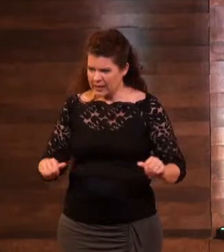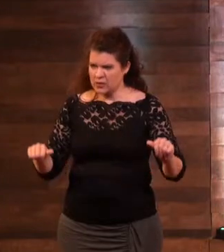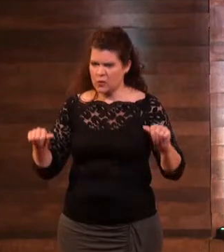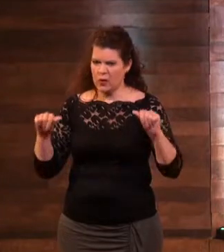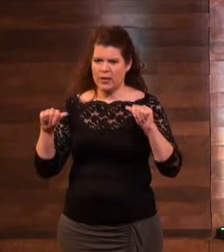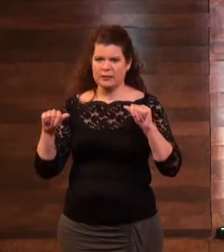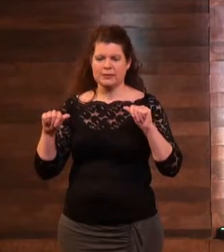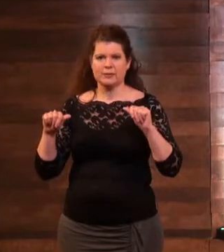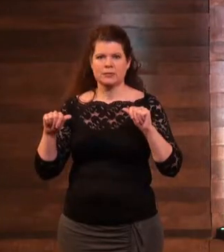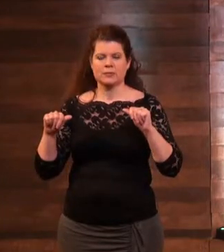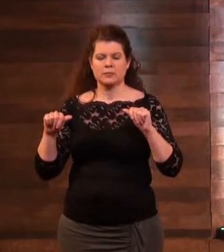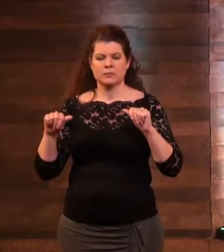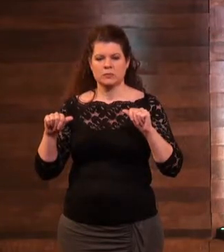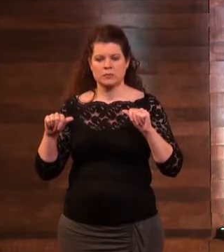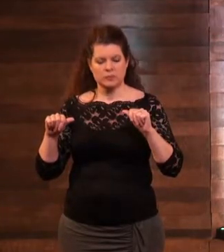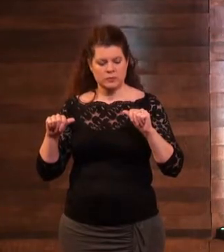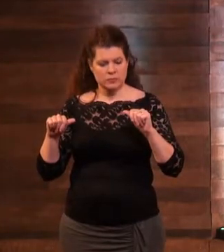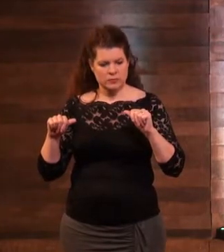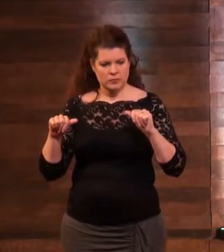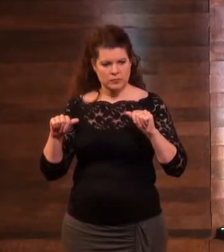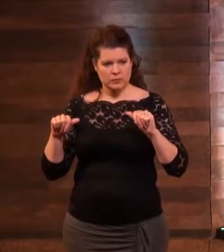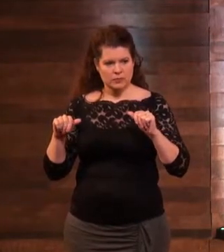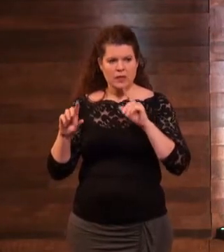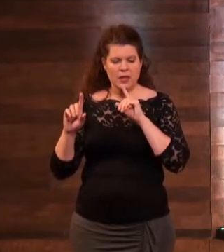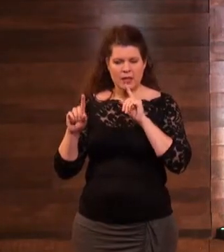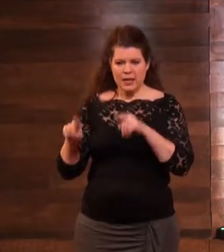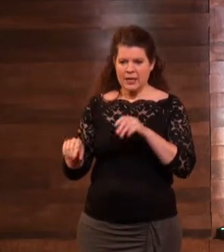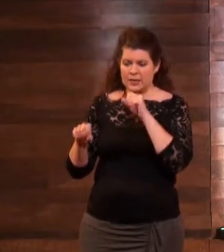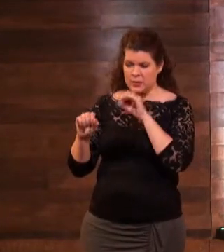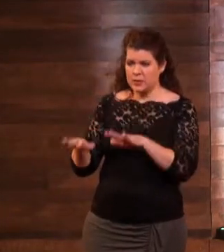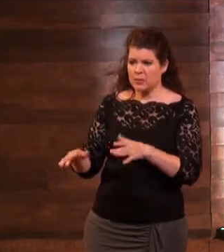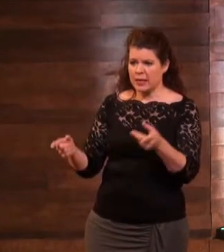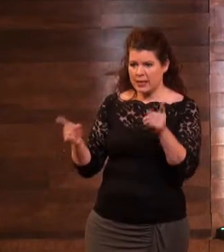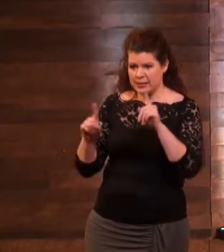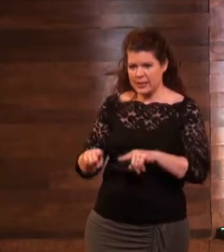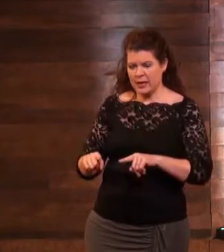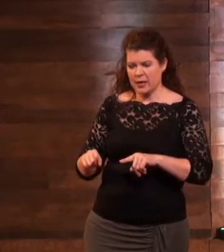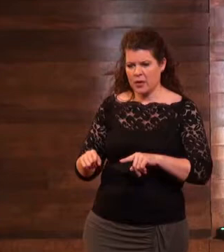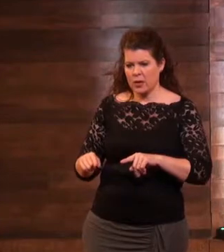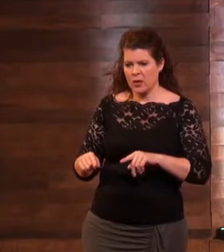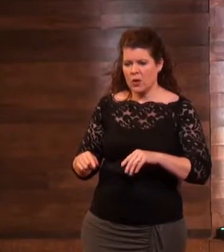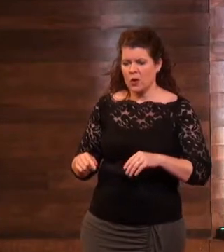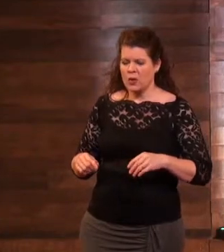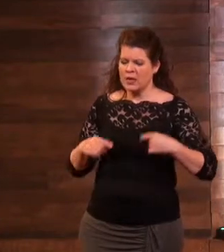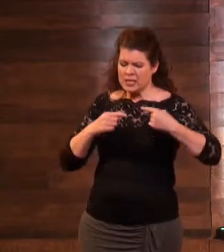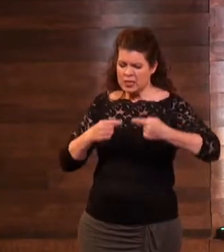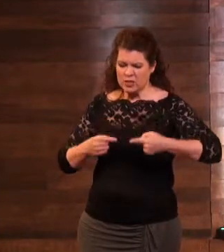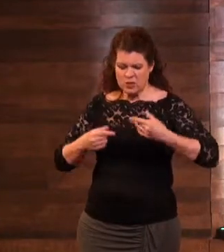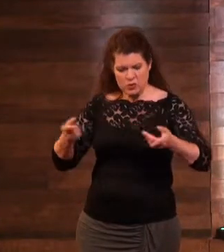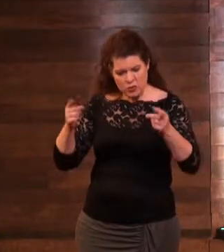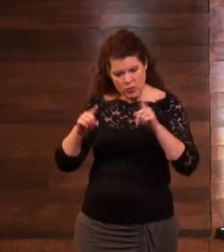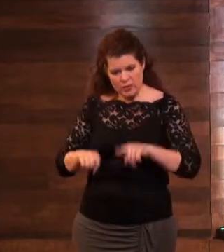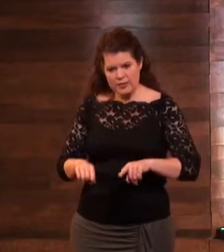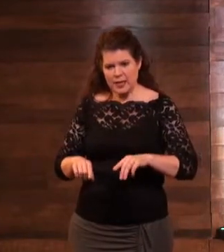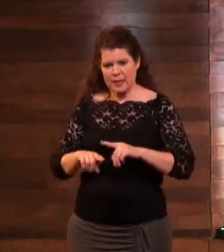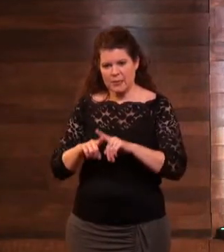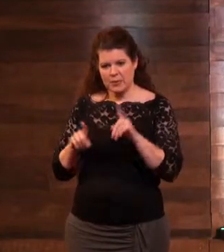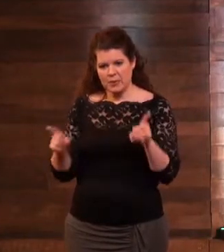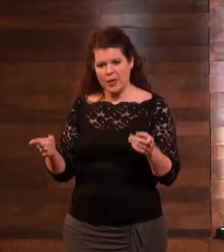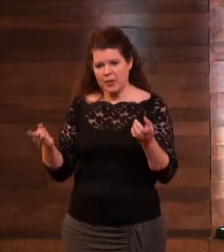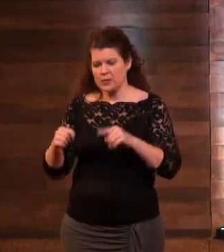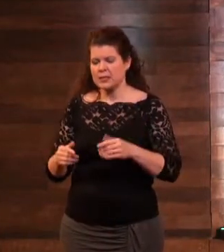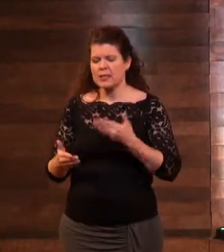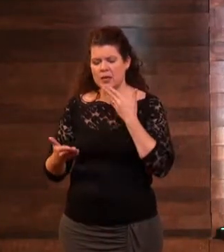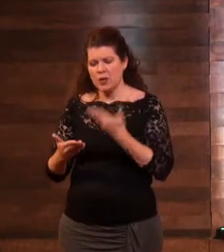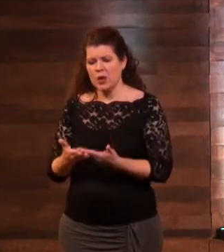God made us. And that response is a blessing when tragedy strikes, but when something wonderful happens, your mind has the exact same response.